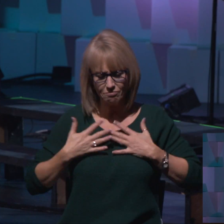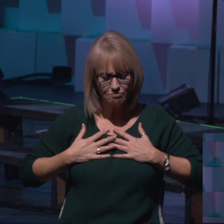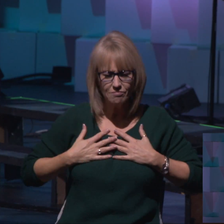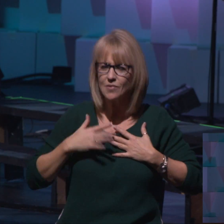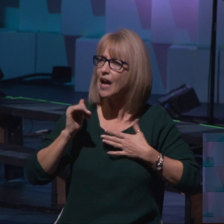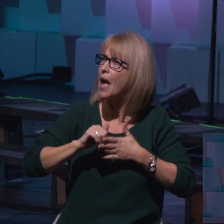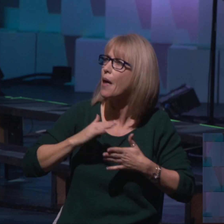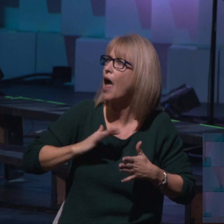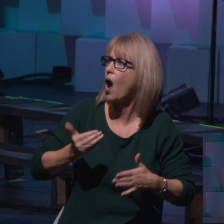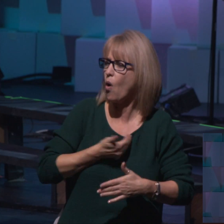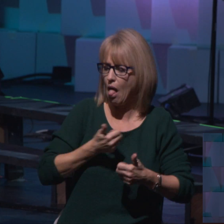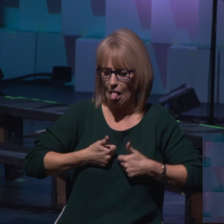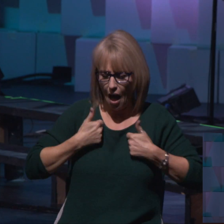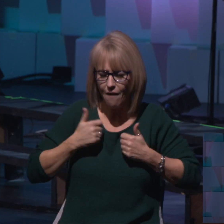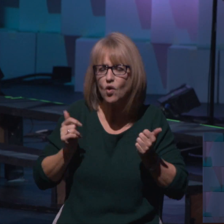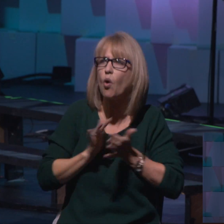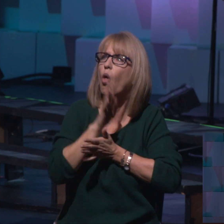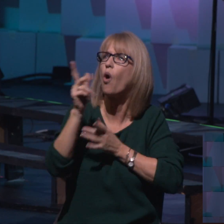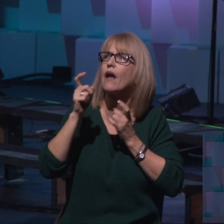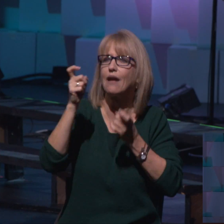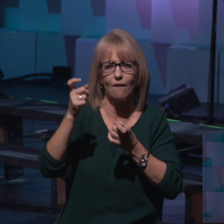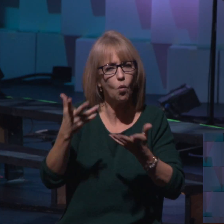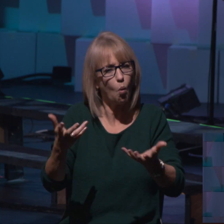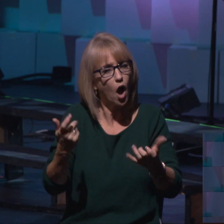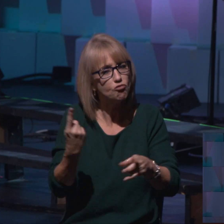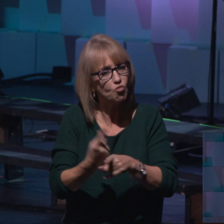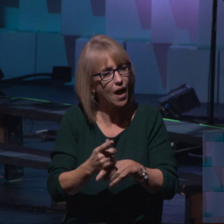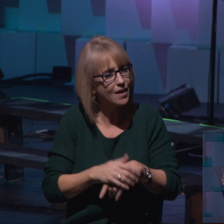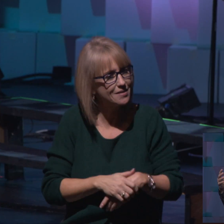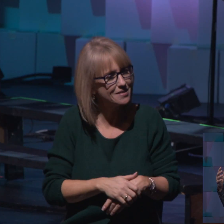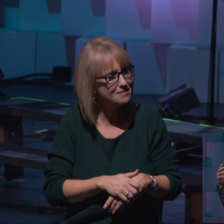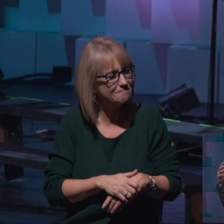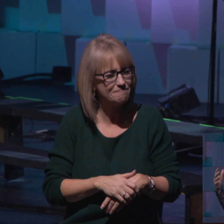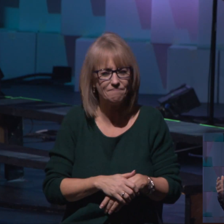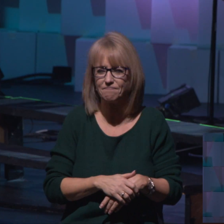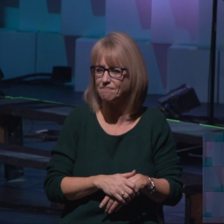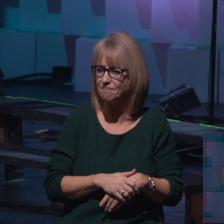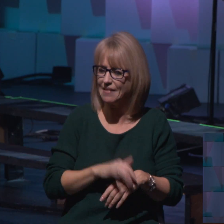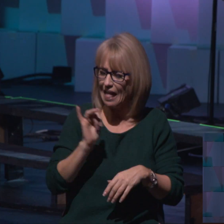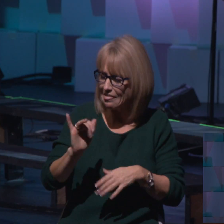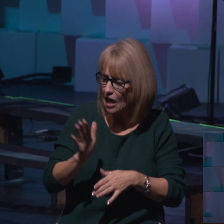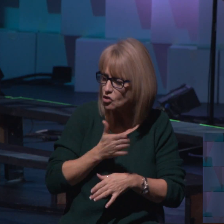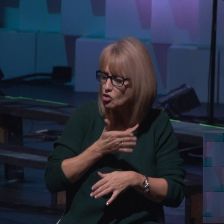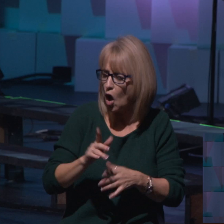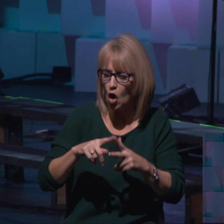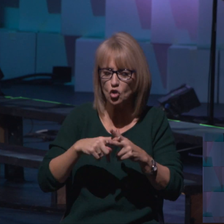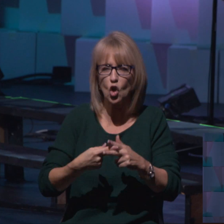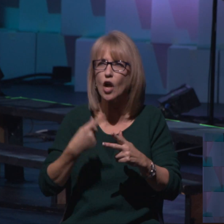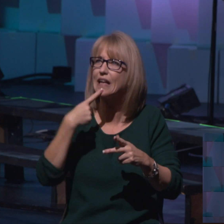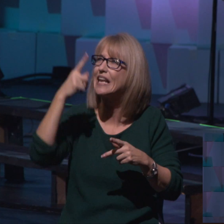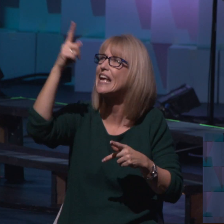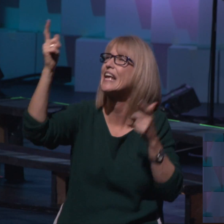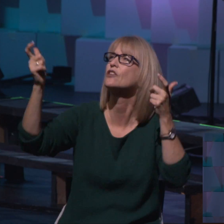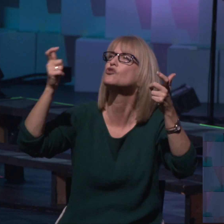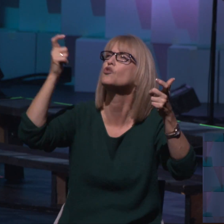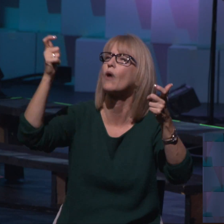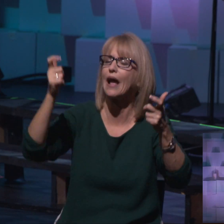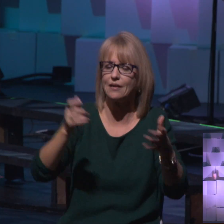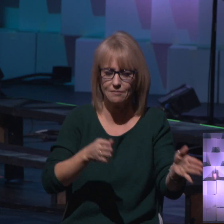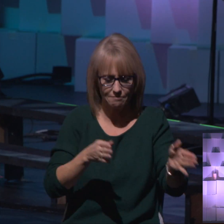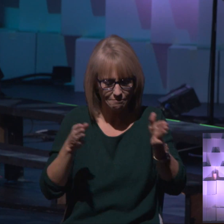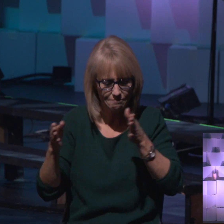our lives, and that's what she does. So she begins her song by saying, I want to glorify God for who he is. Let's go on. Verse